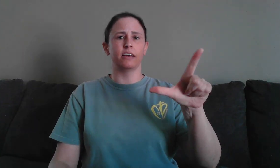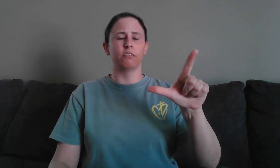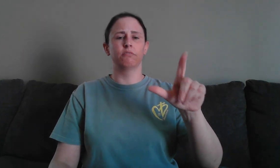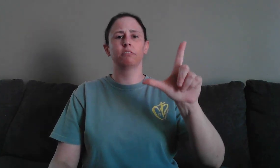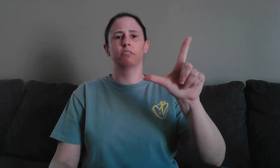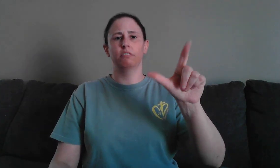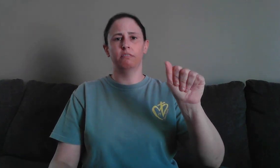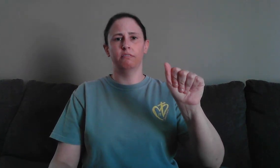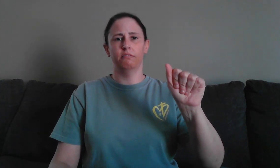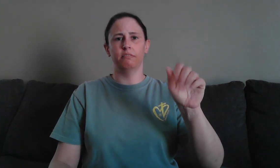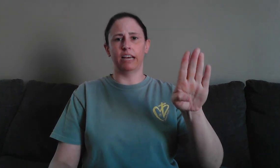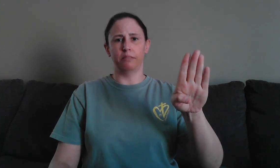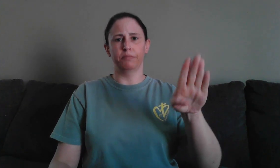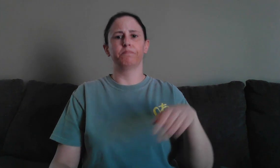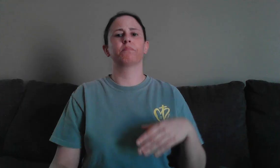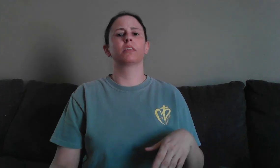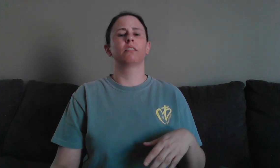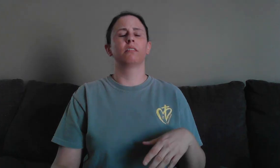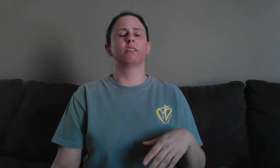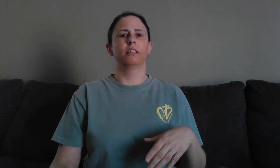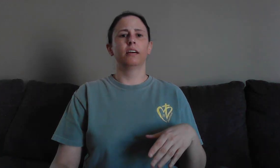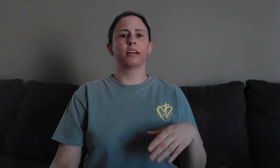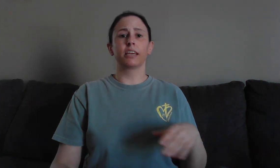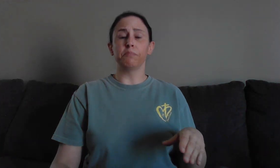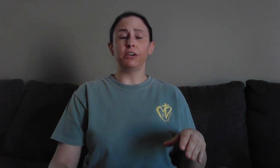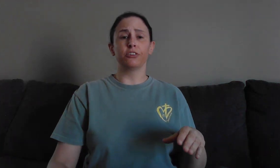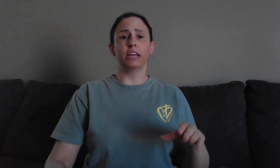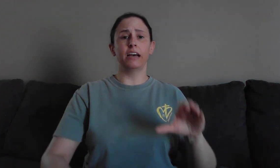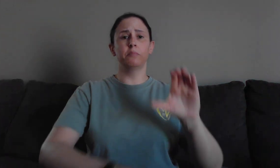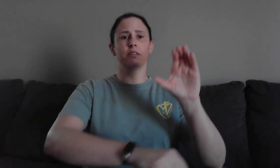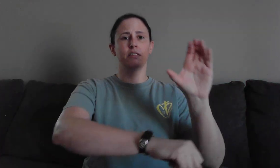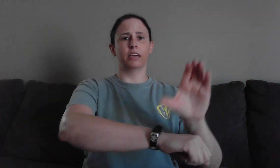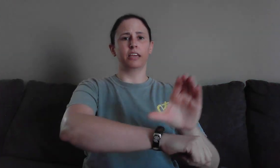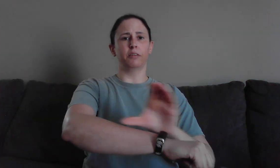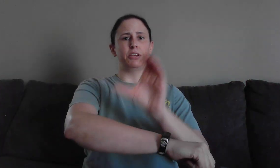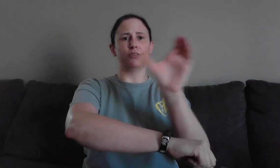ASL lab. Computer lab, computer